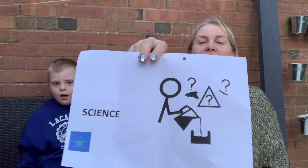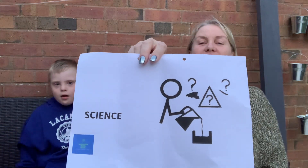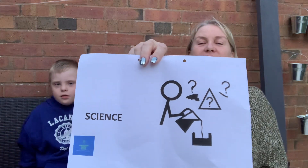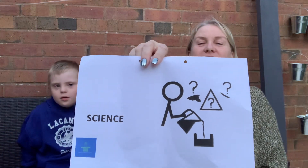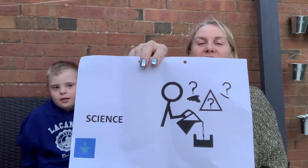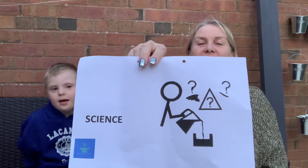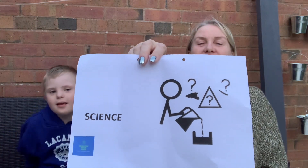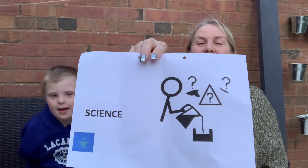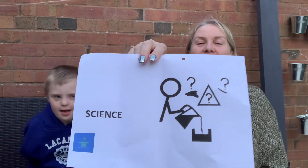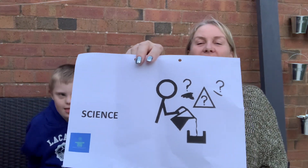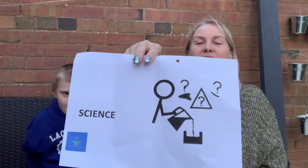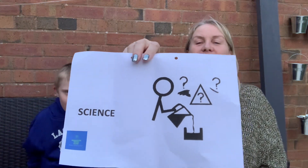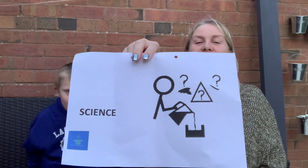Science. Yeah, yeah.